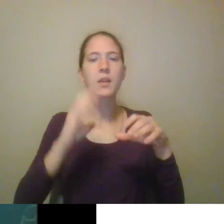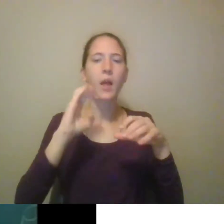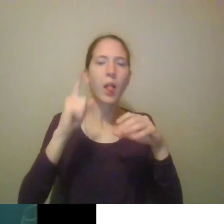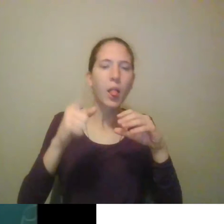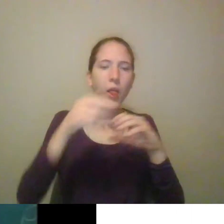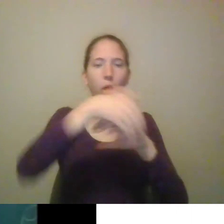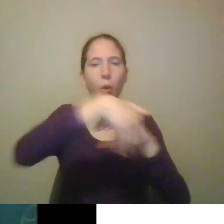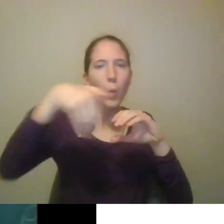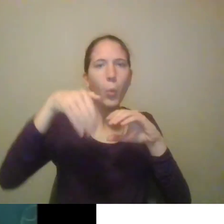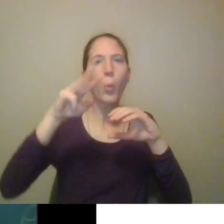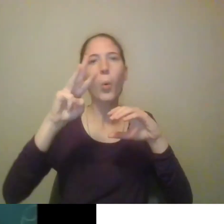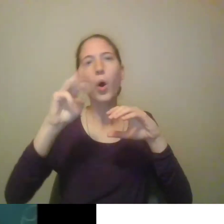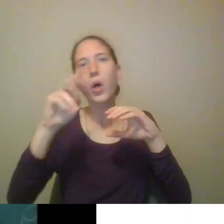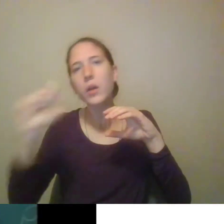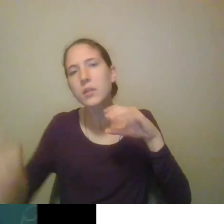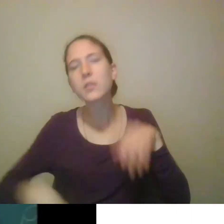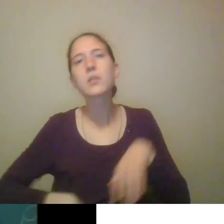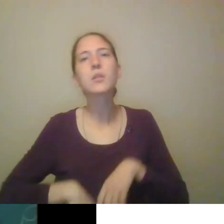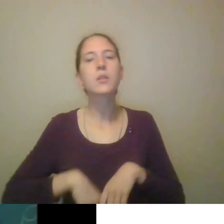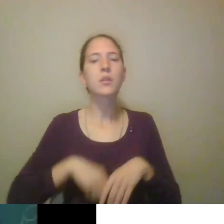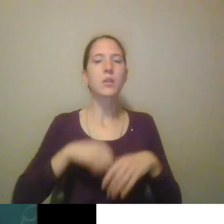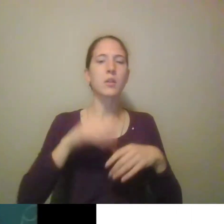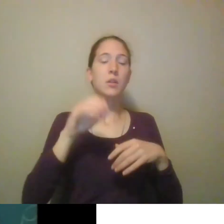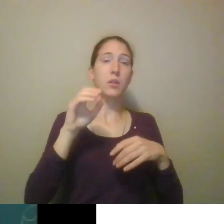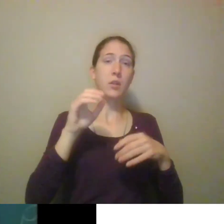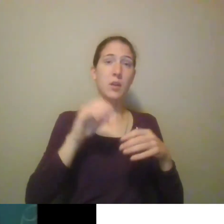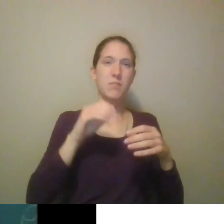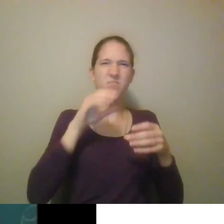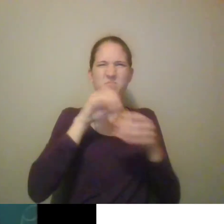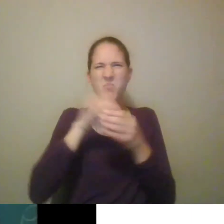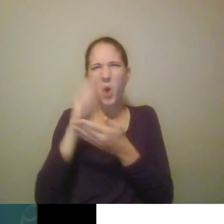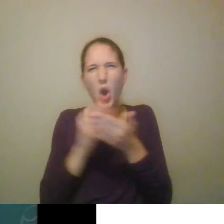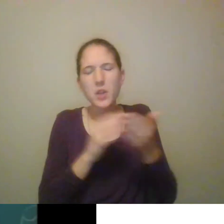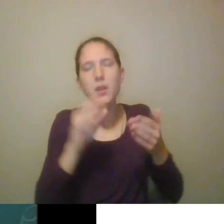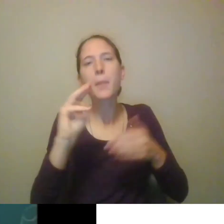mitochondria, the vacuole, the